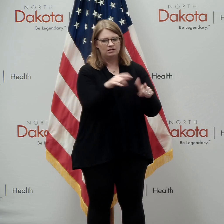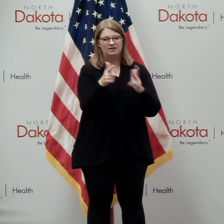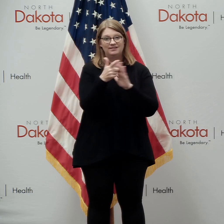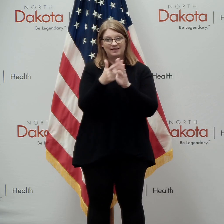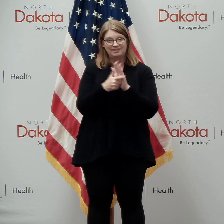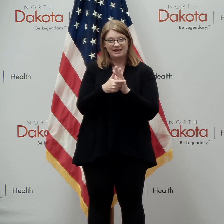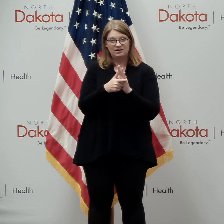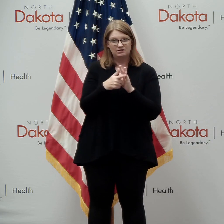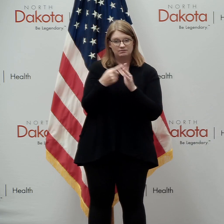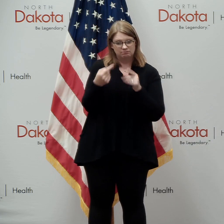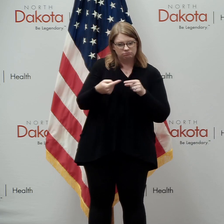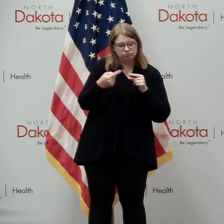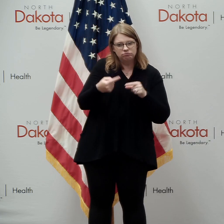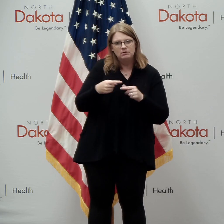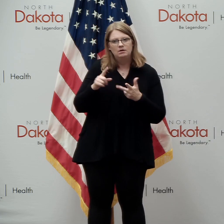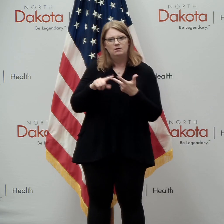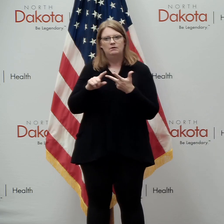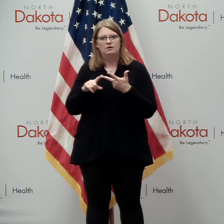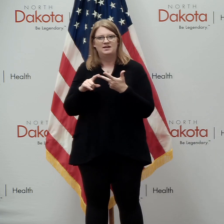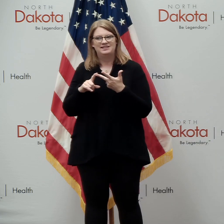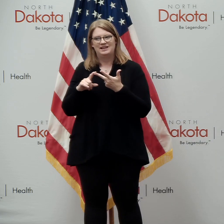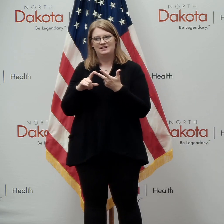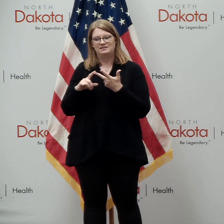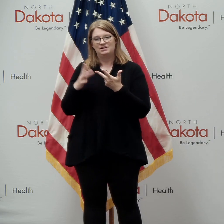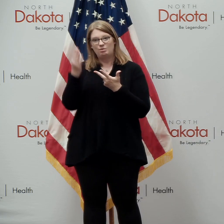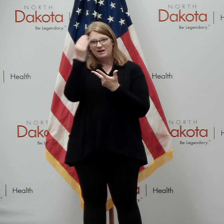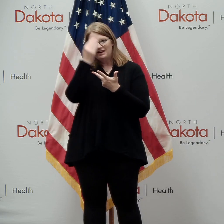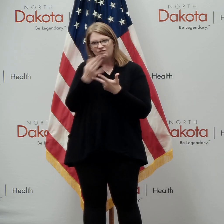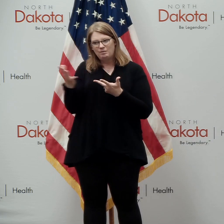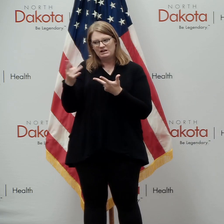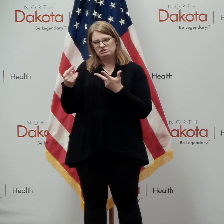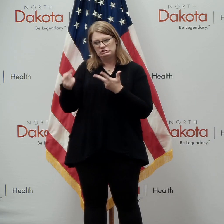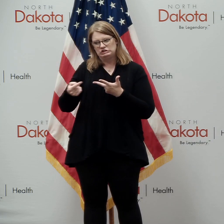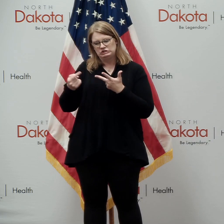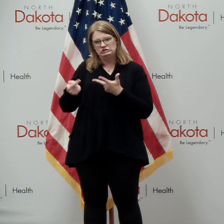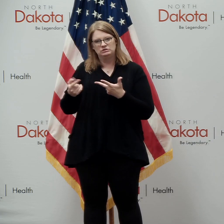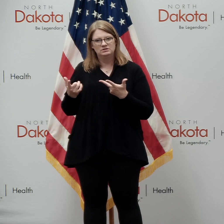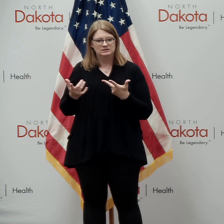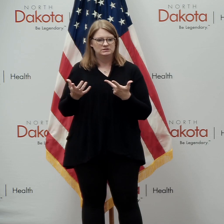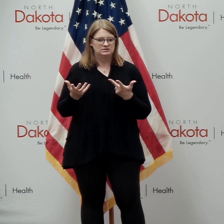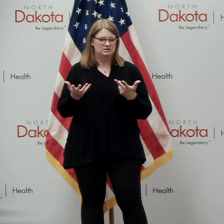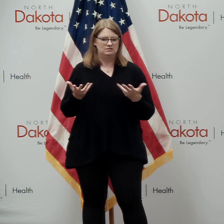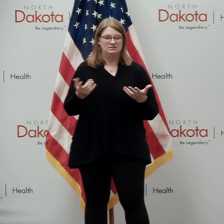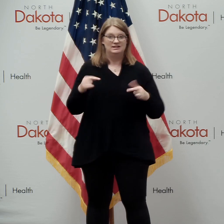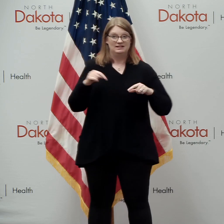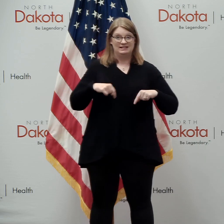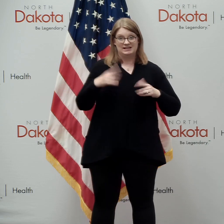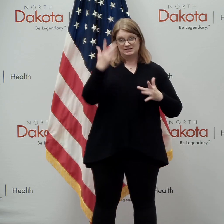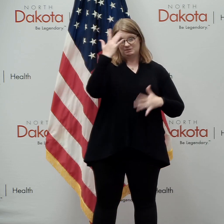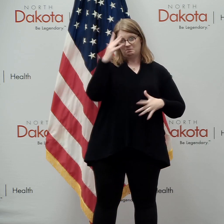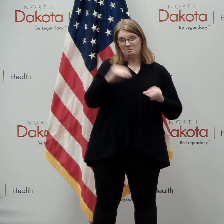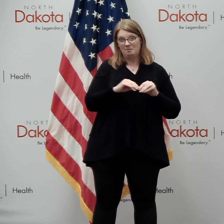information challenge. And so you've got these multi-front battles that you're fighting. And certainly with this one, it is